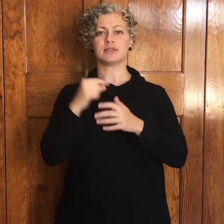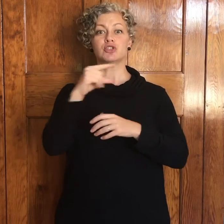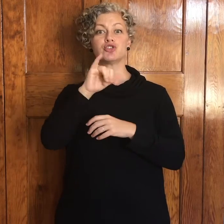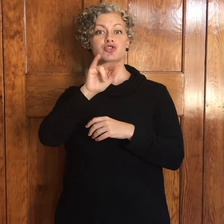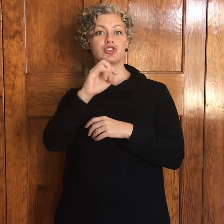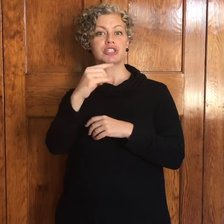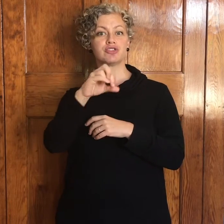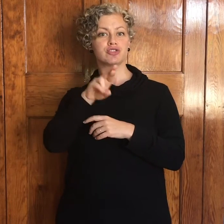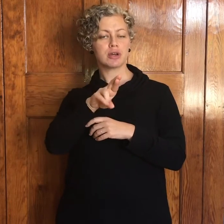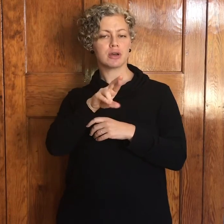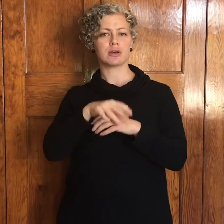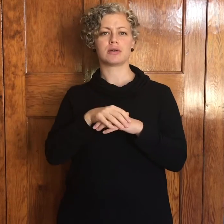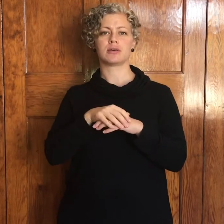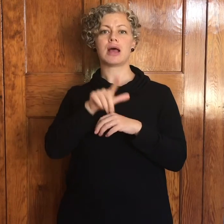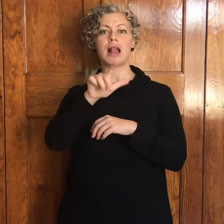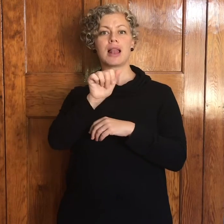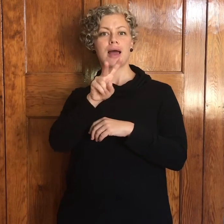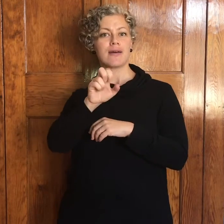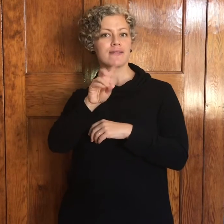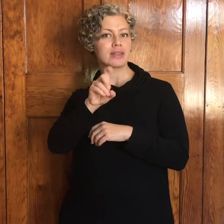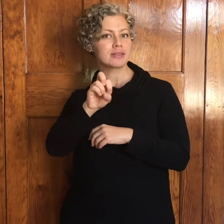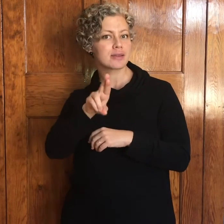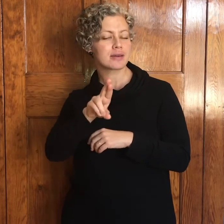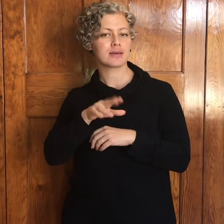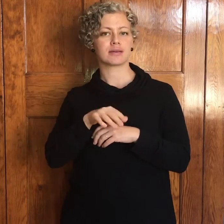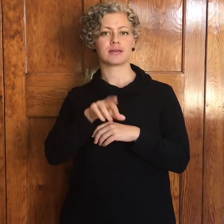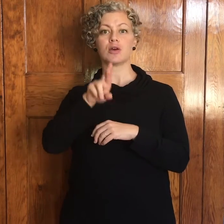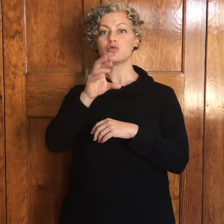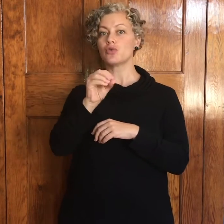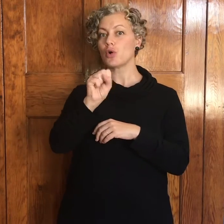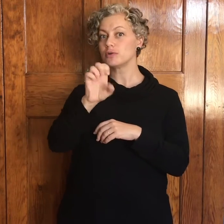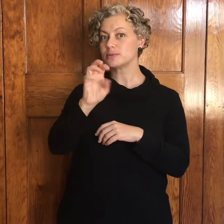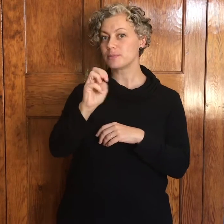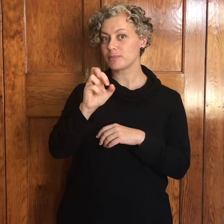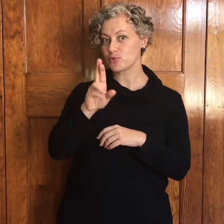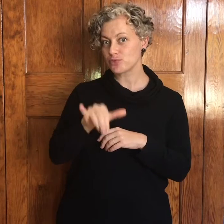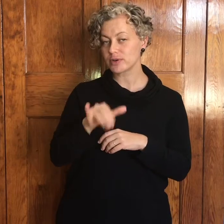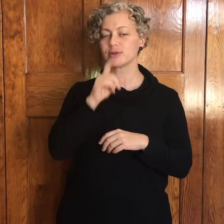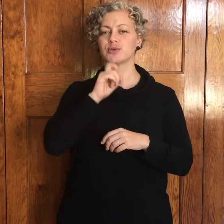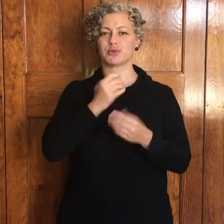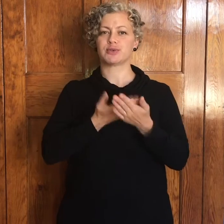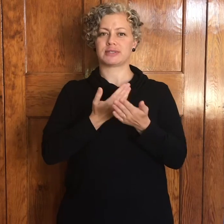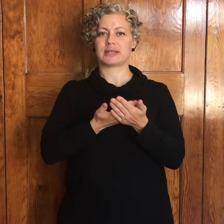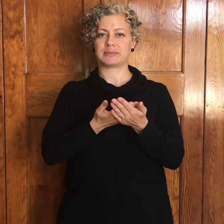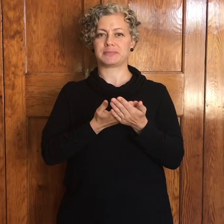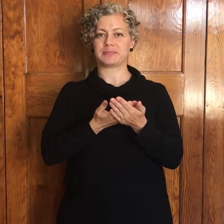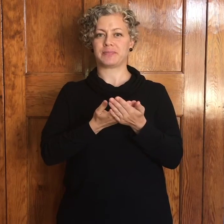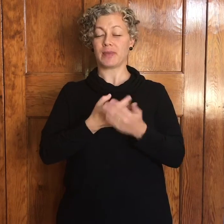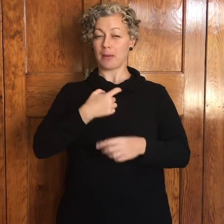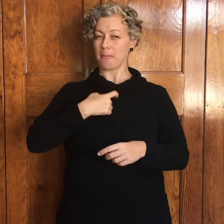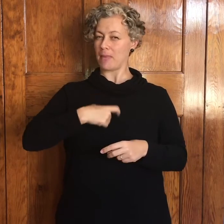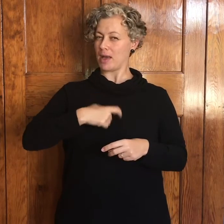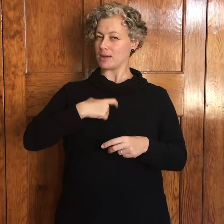rosemary. For an extra personal touch, include a recipe with each